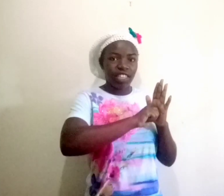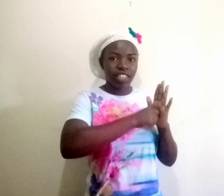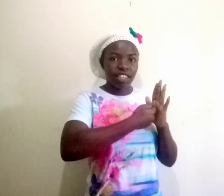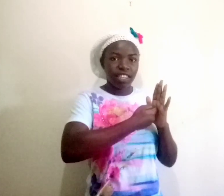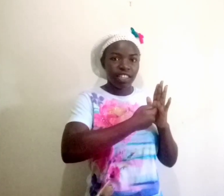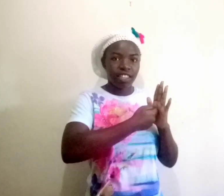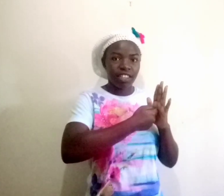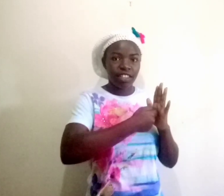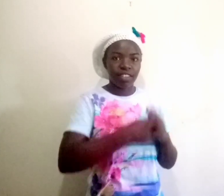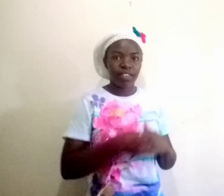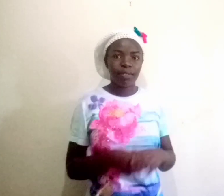Genesis,